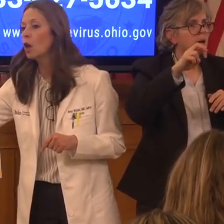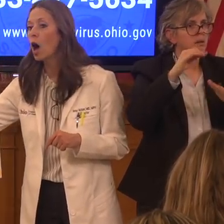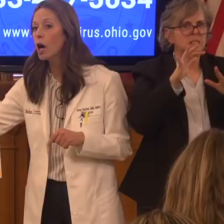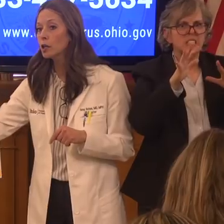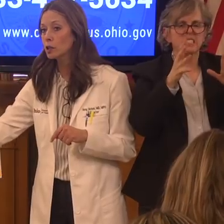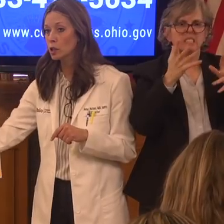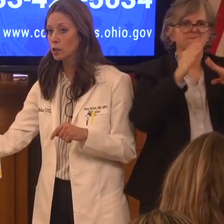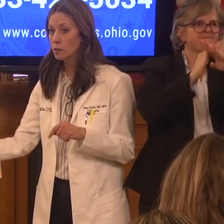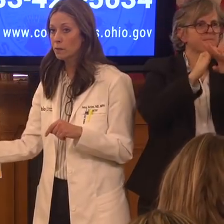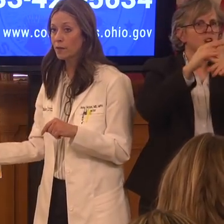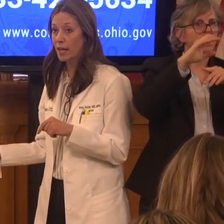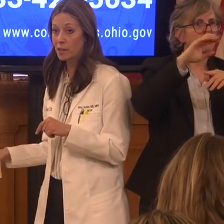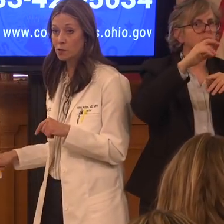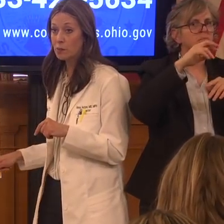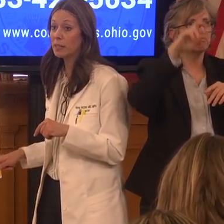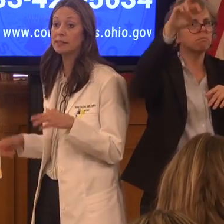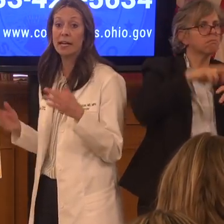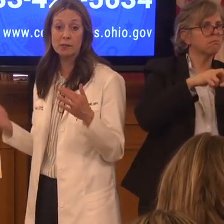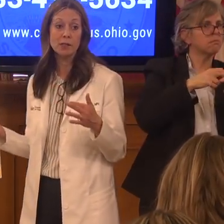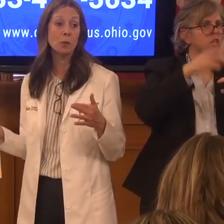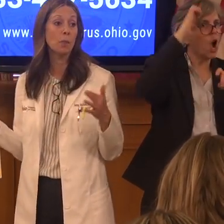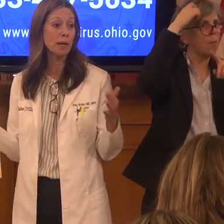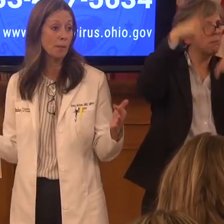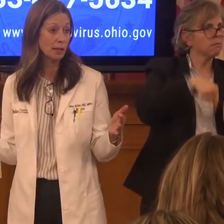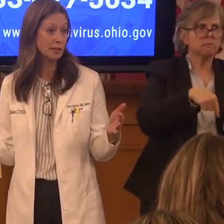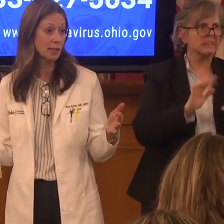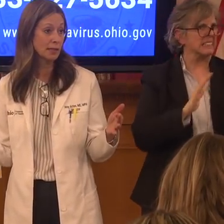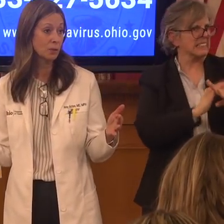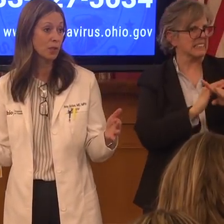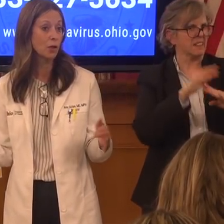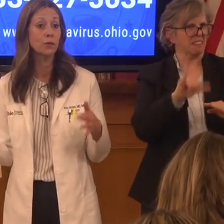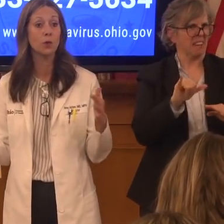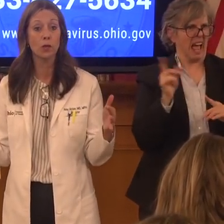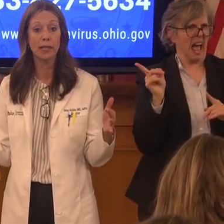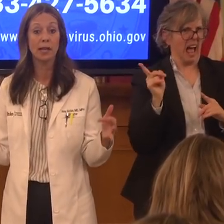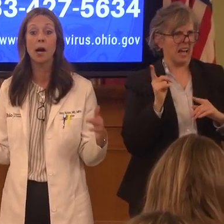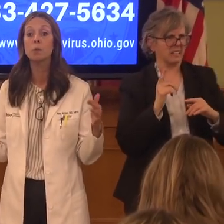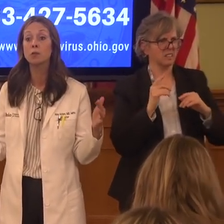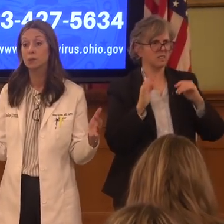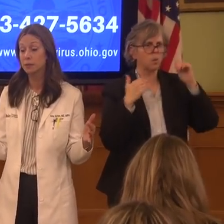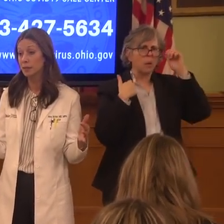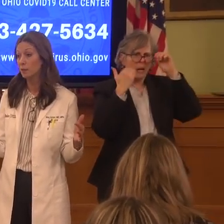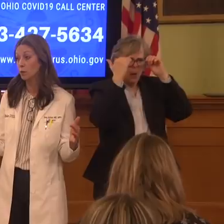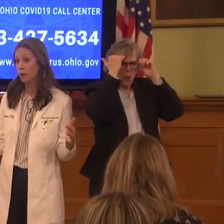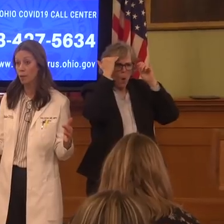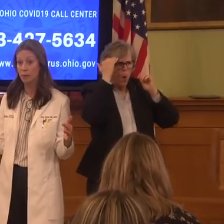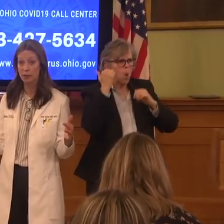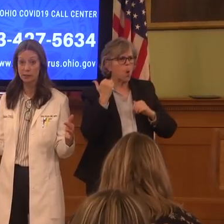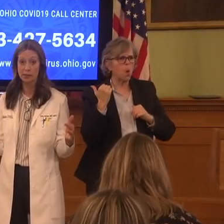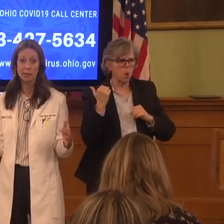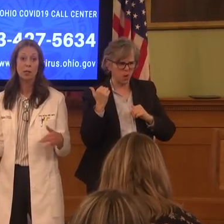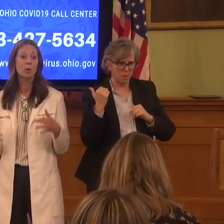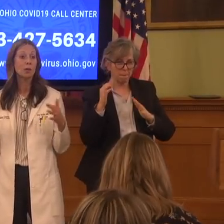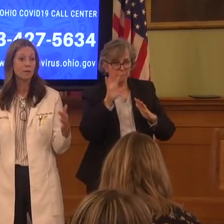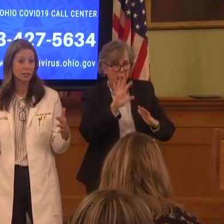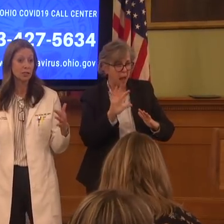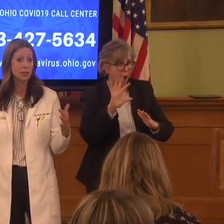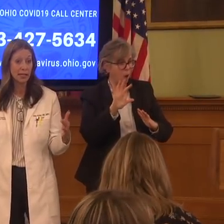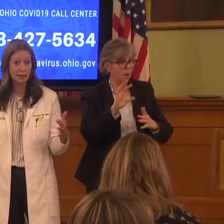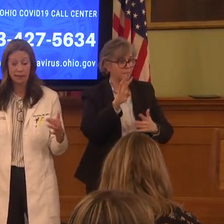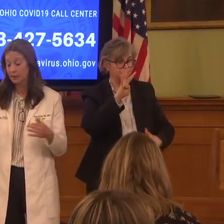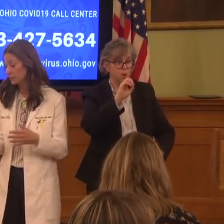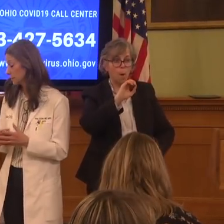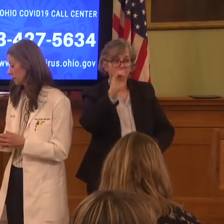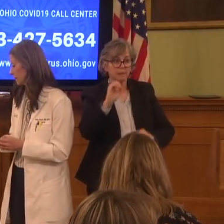take longer for the entry because the entry will be amongst us. We know 40 and upwards % of our population will